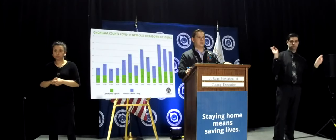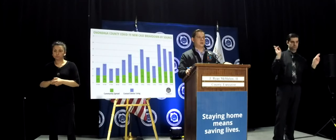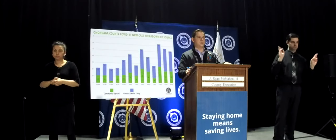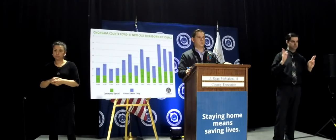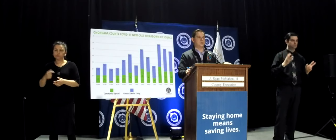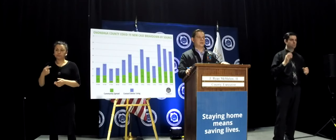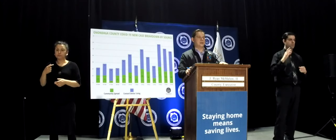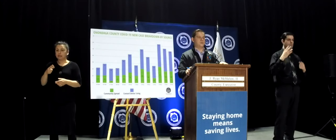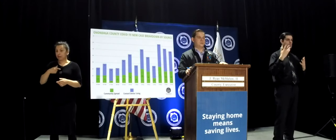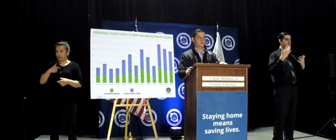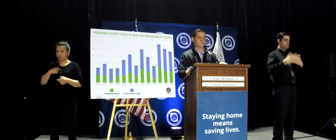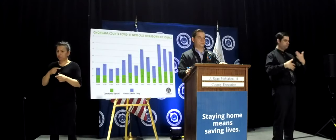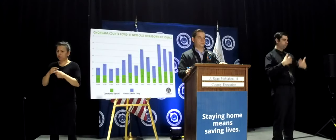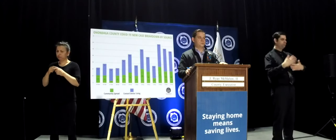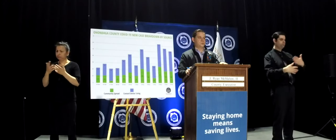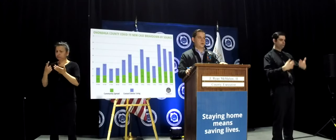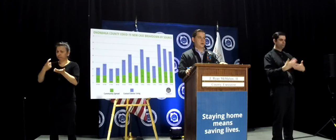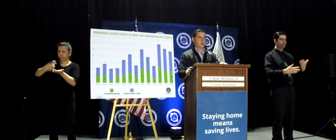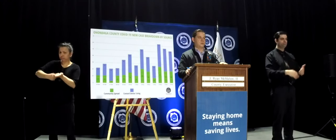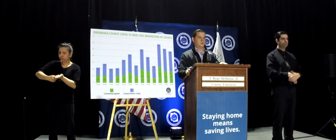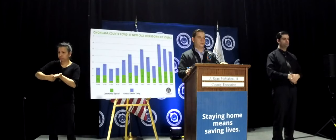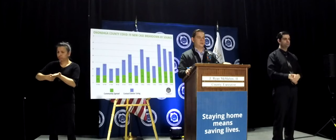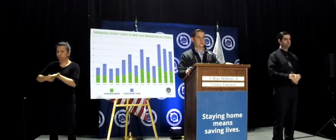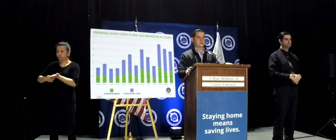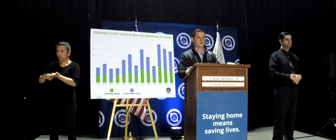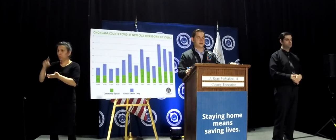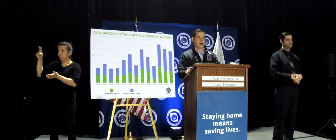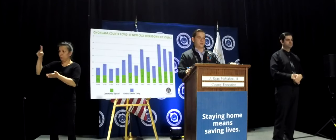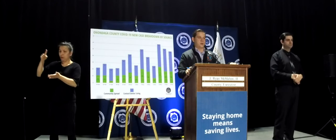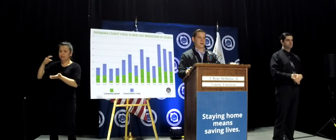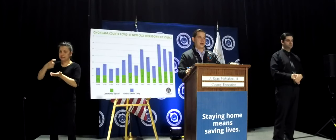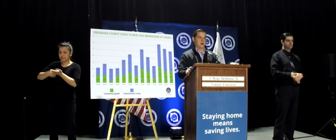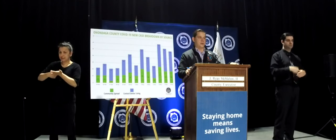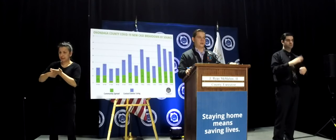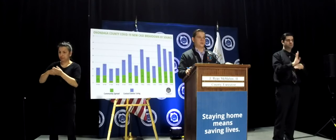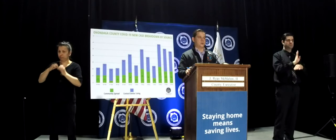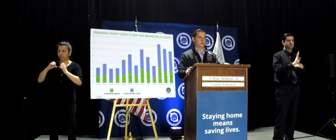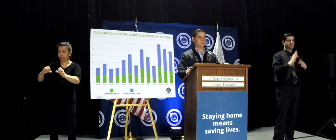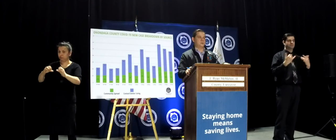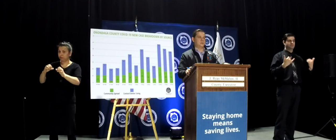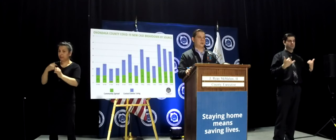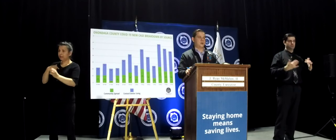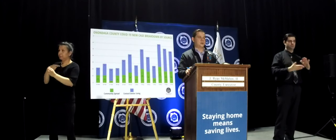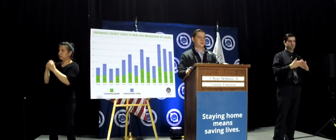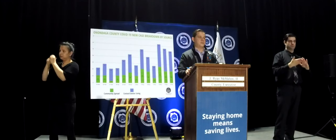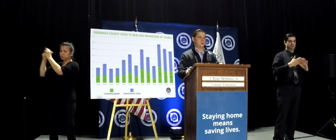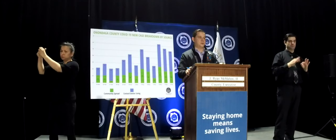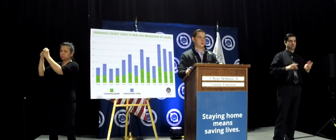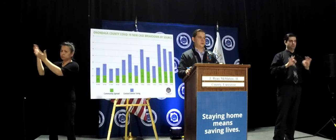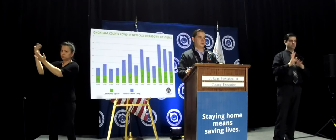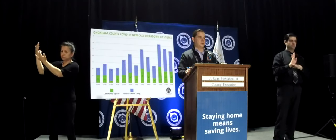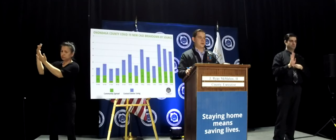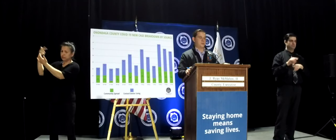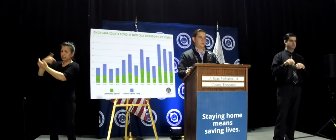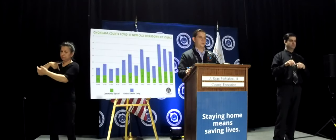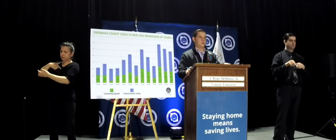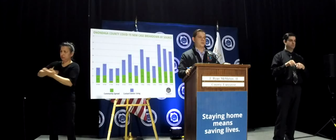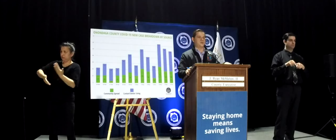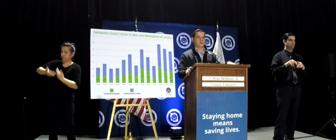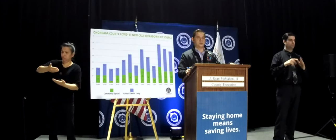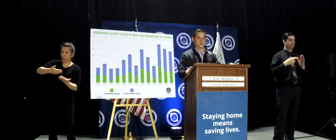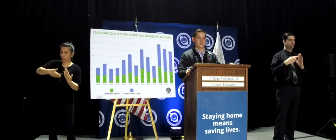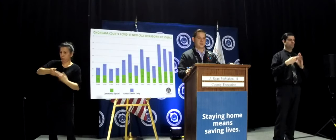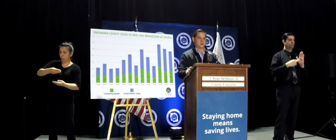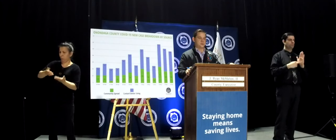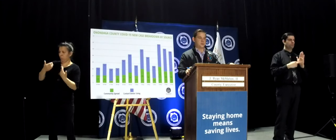regulation relief for businesses that are operating now that can do it safely. Example, some